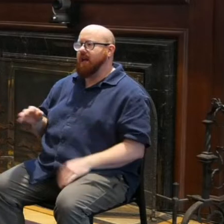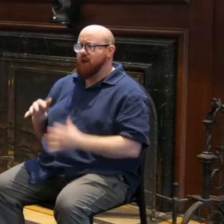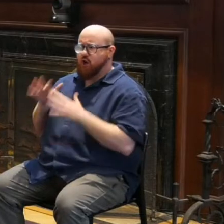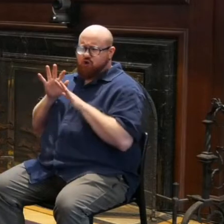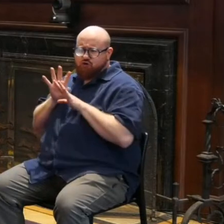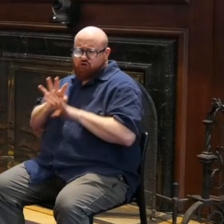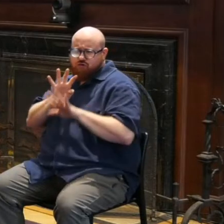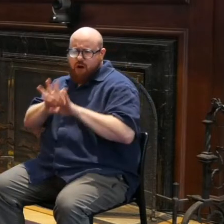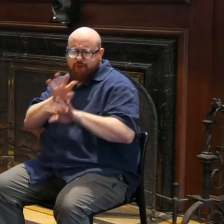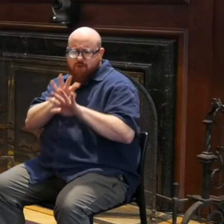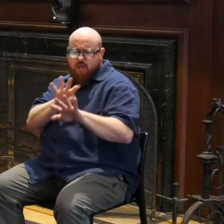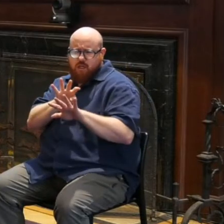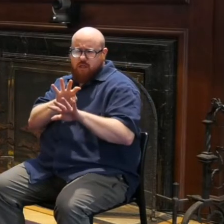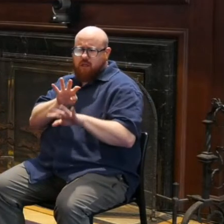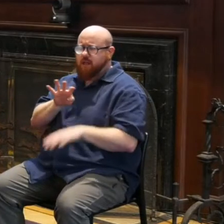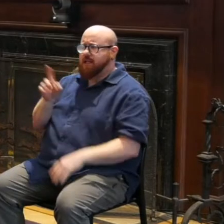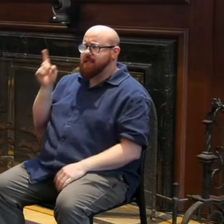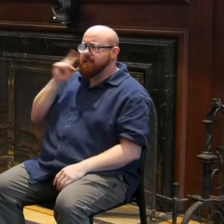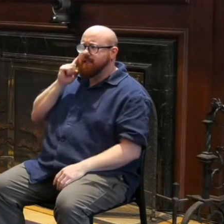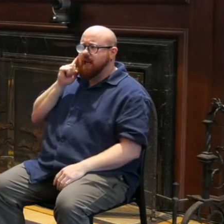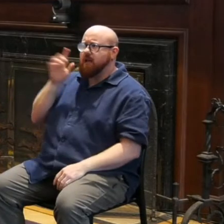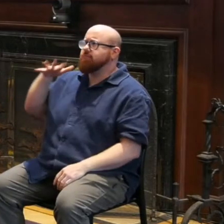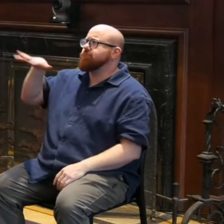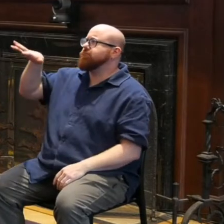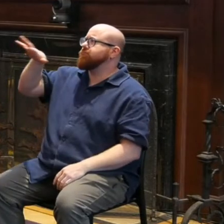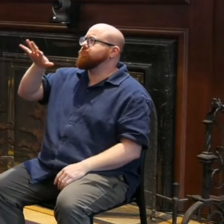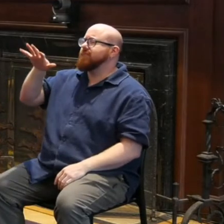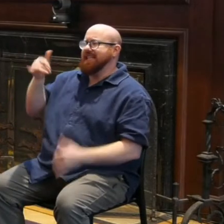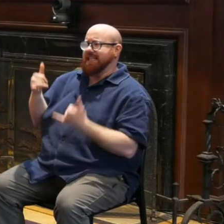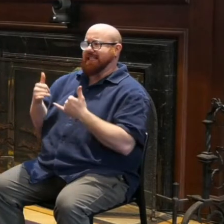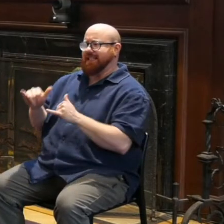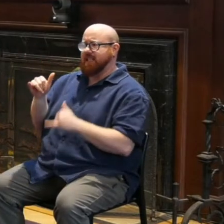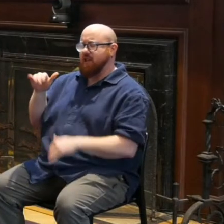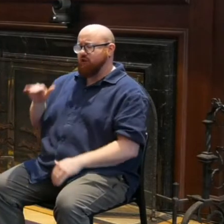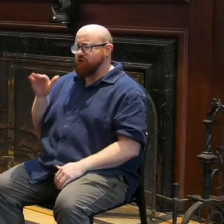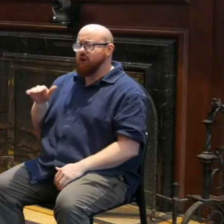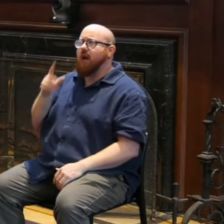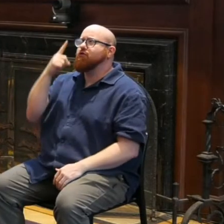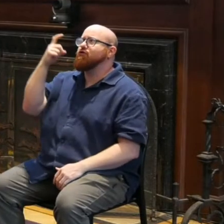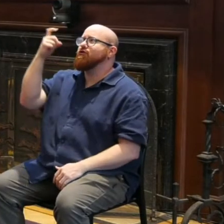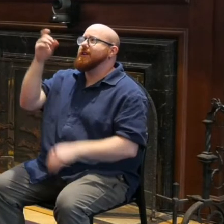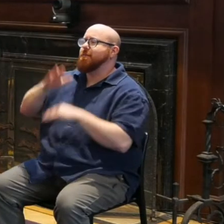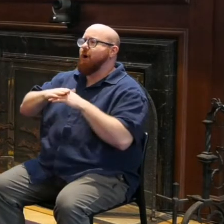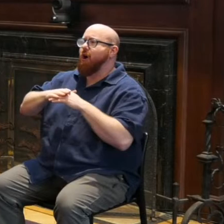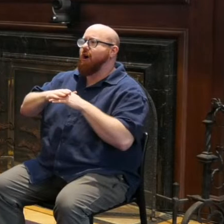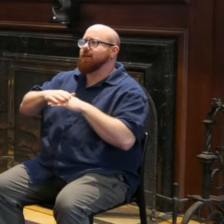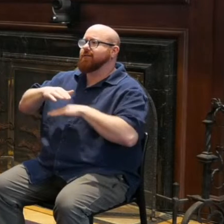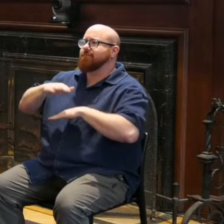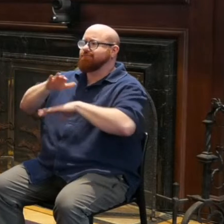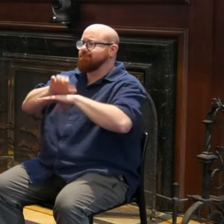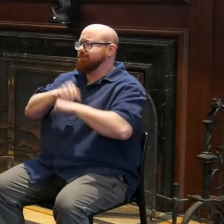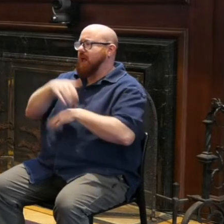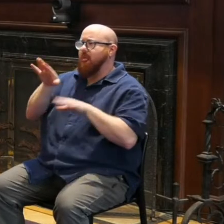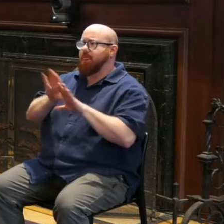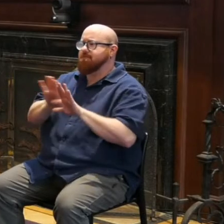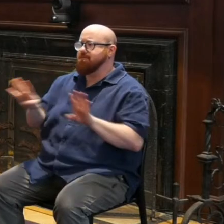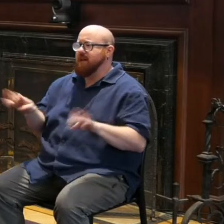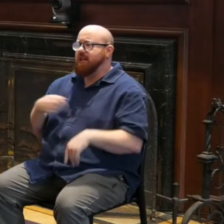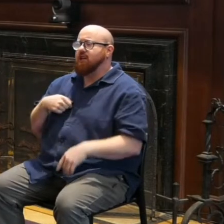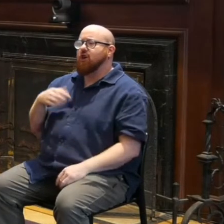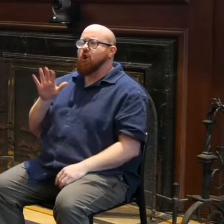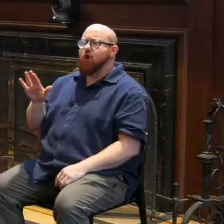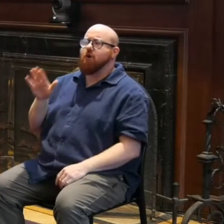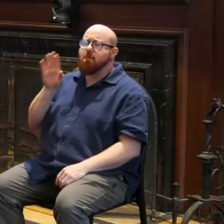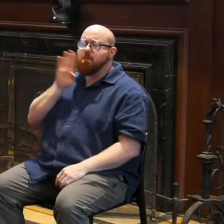air. Still the child dreams on a tenement balcony. Powered by pink against her brown skin,